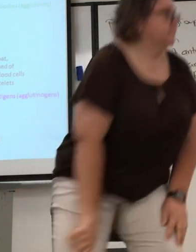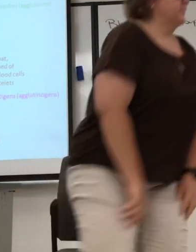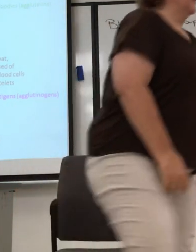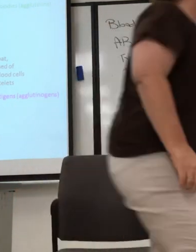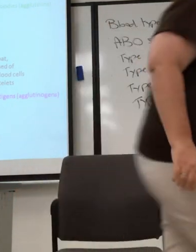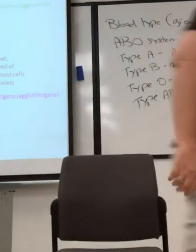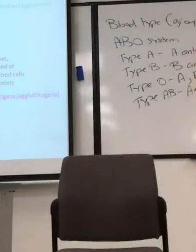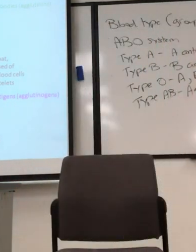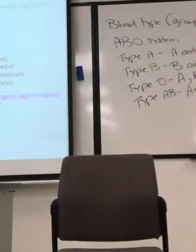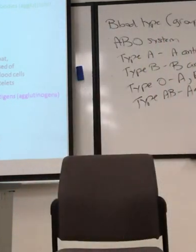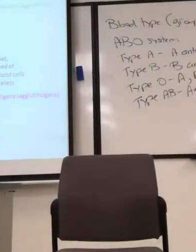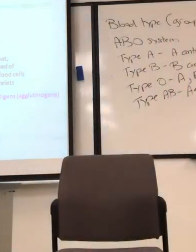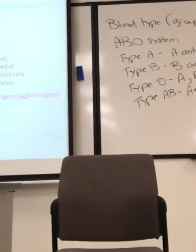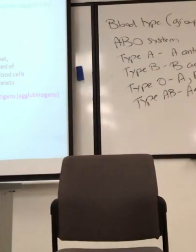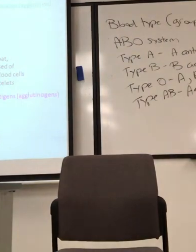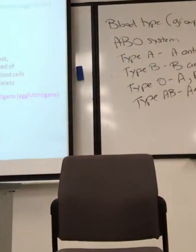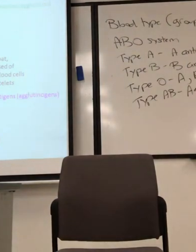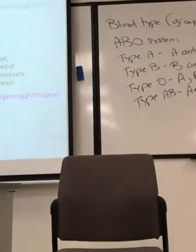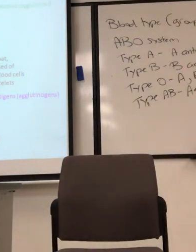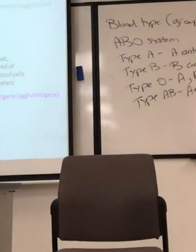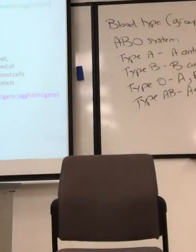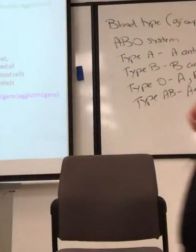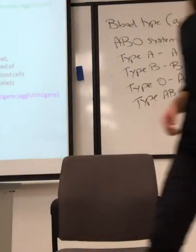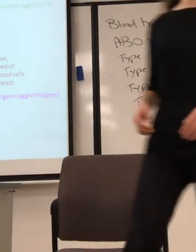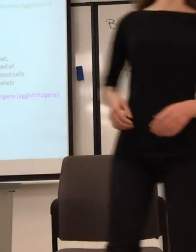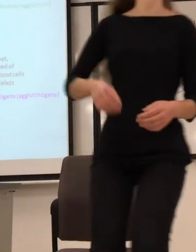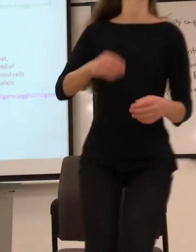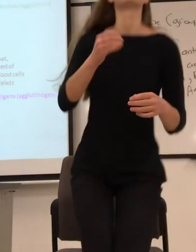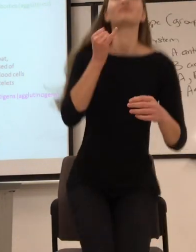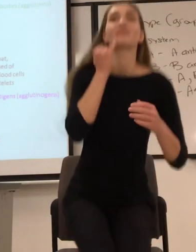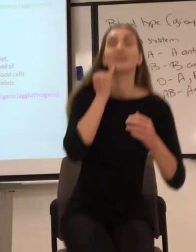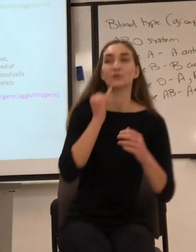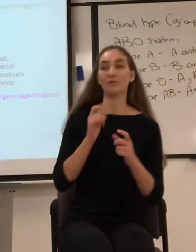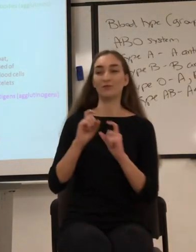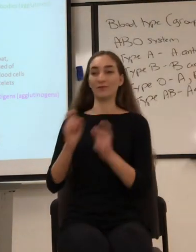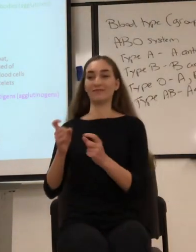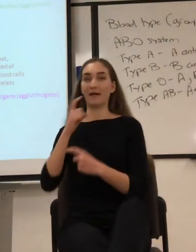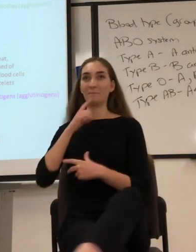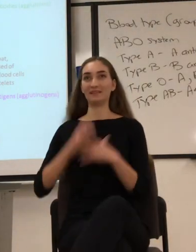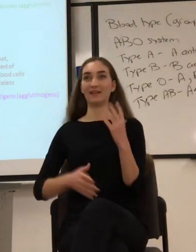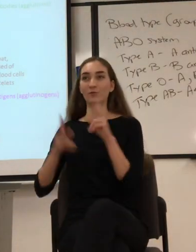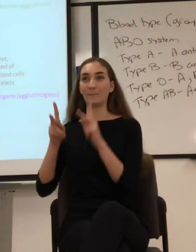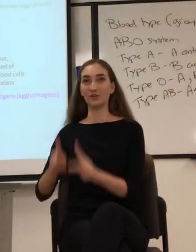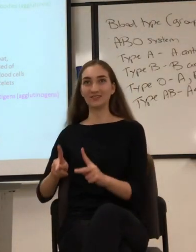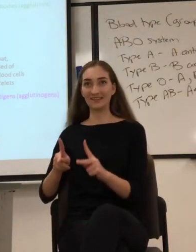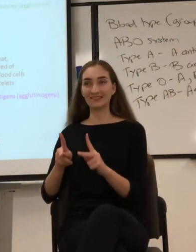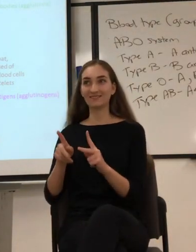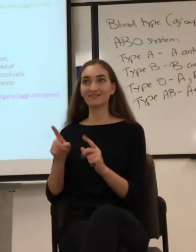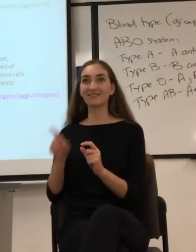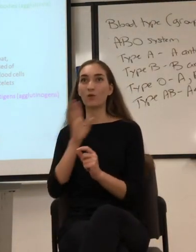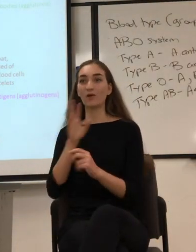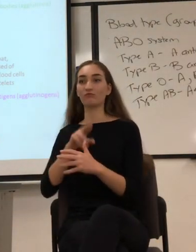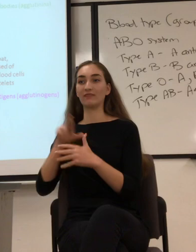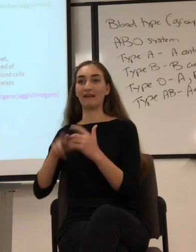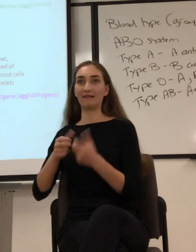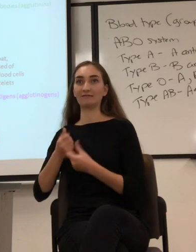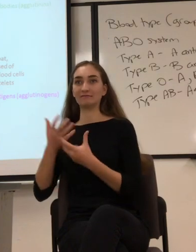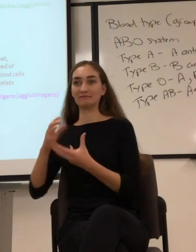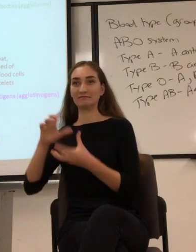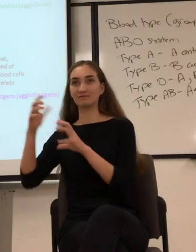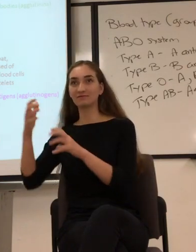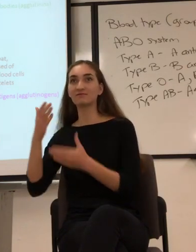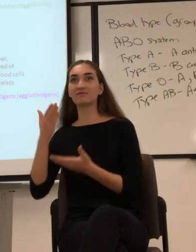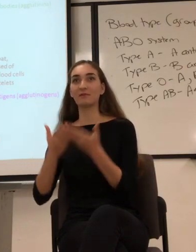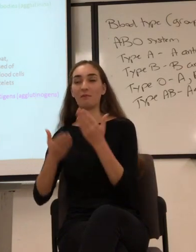going to react with it, their antibodies are going to like attack it. It could lead to death. So we want to make sure